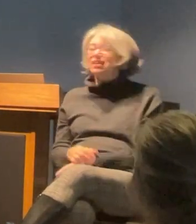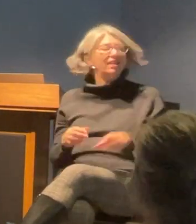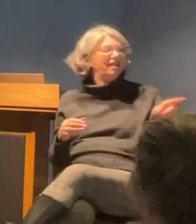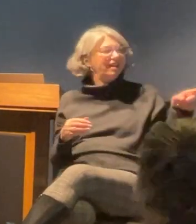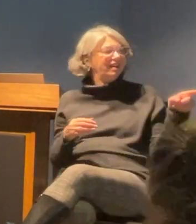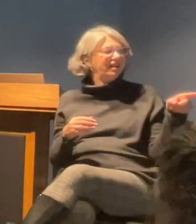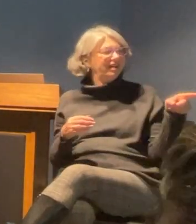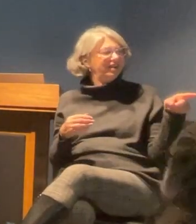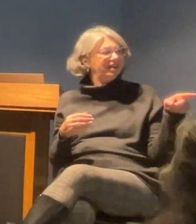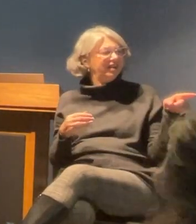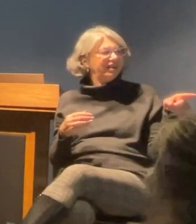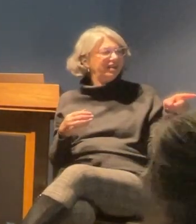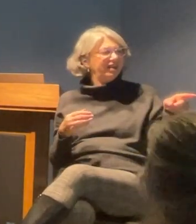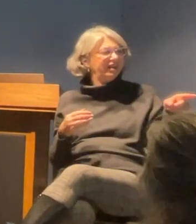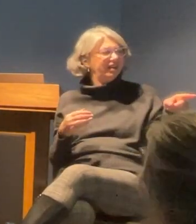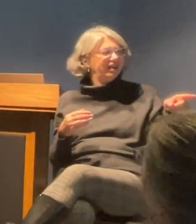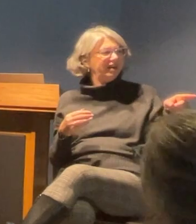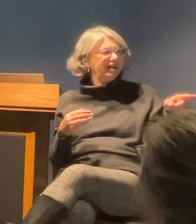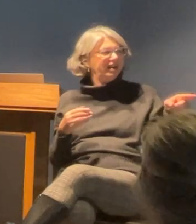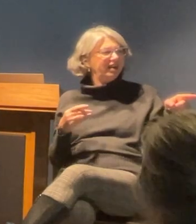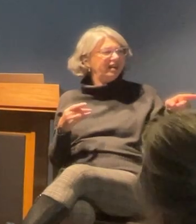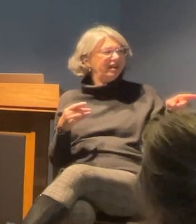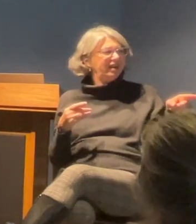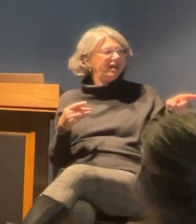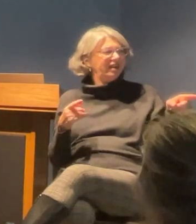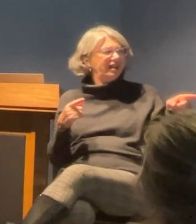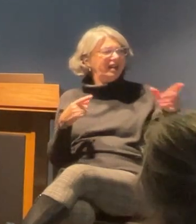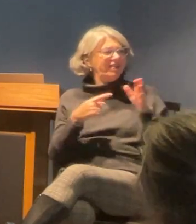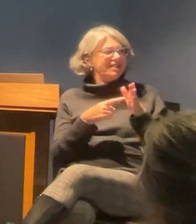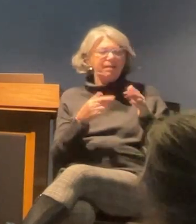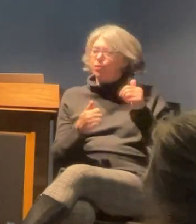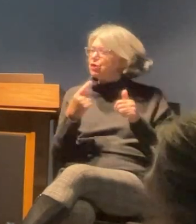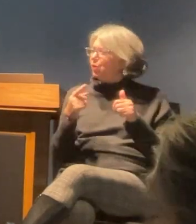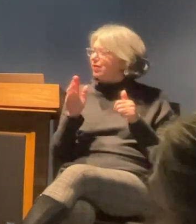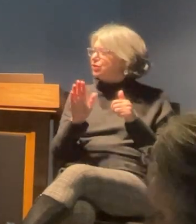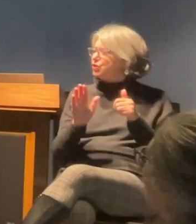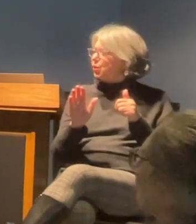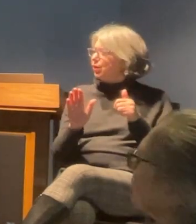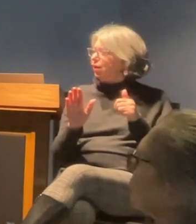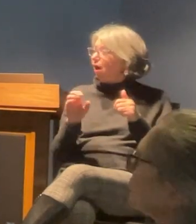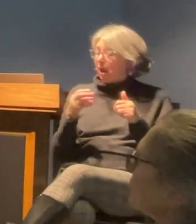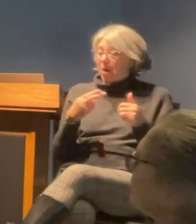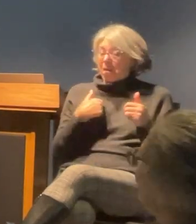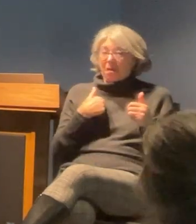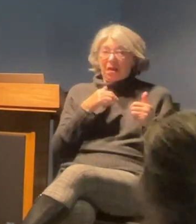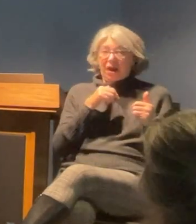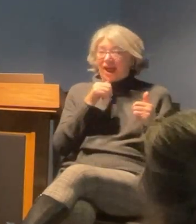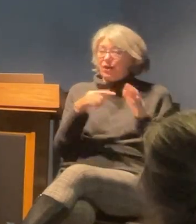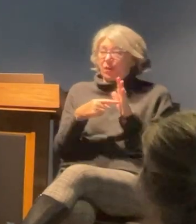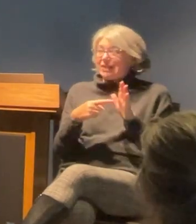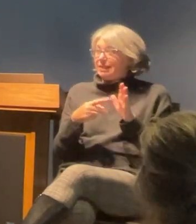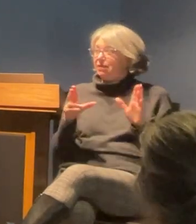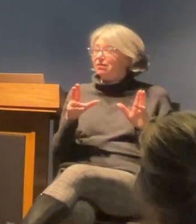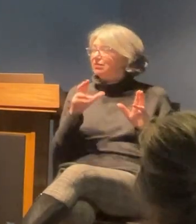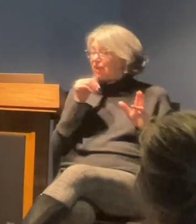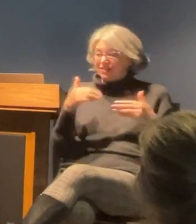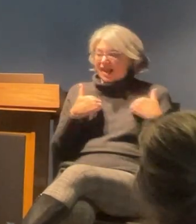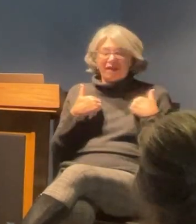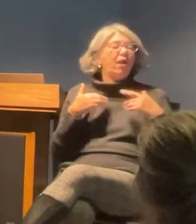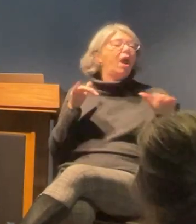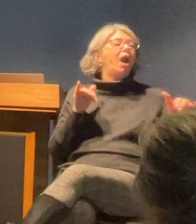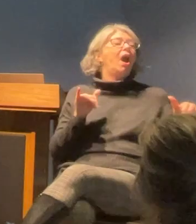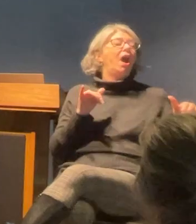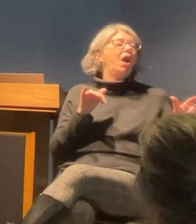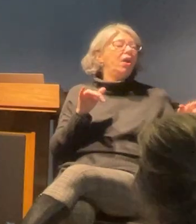does it? Which one is in the exhibit that's yours? Oh, I don't exhibit. No, I she don't have doesn't any have a- works in